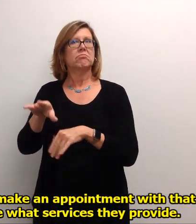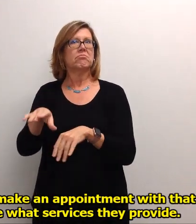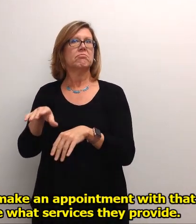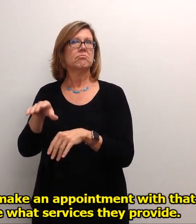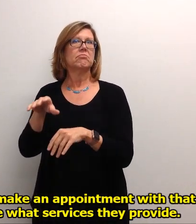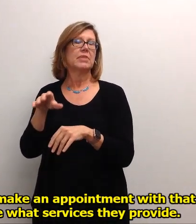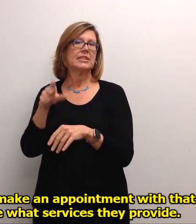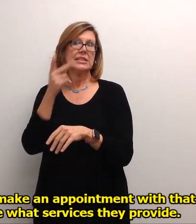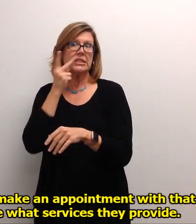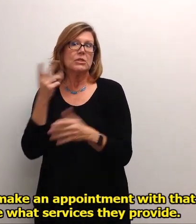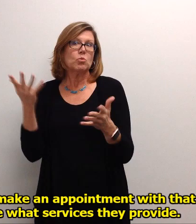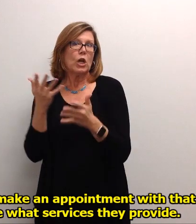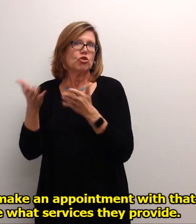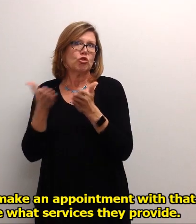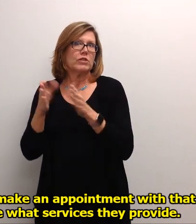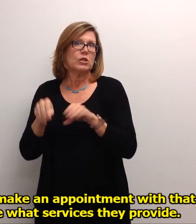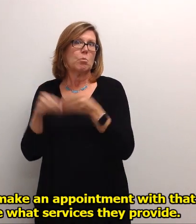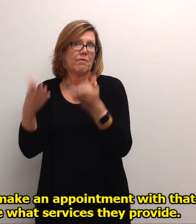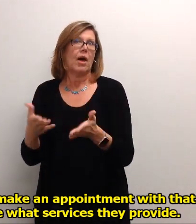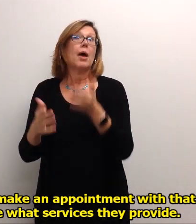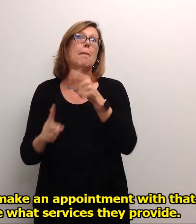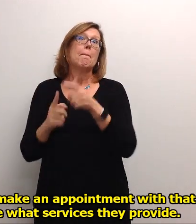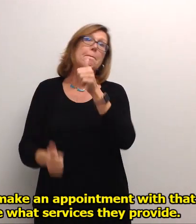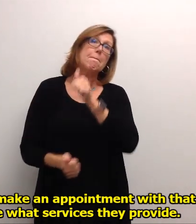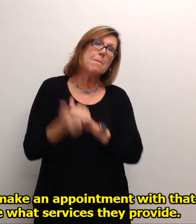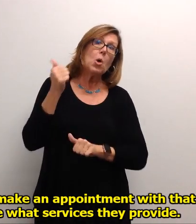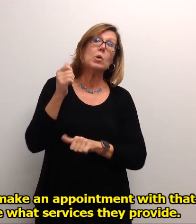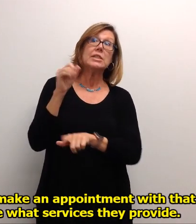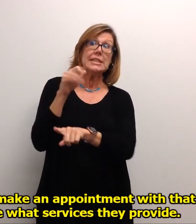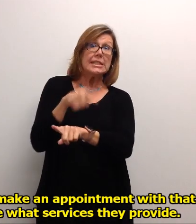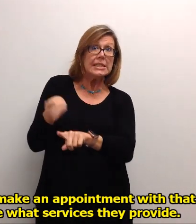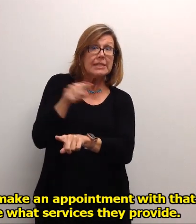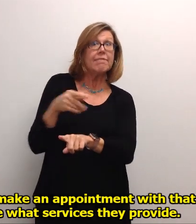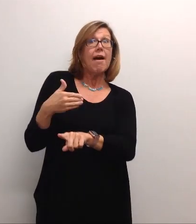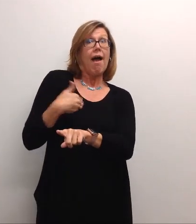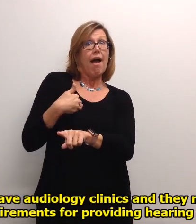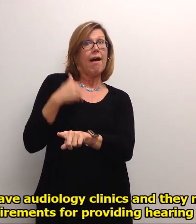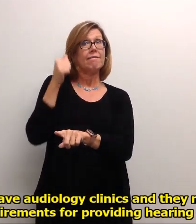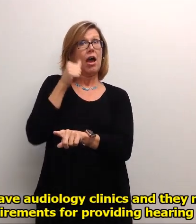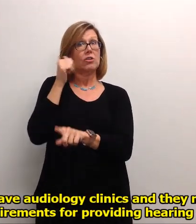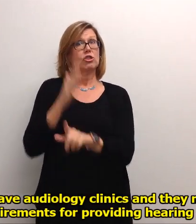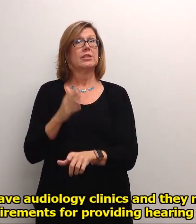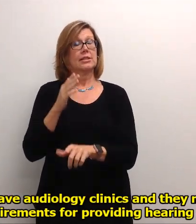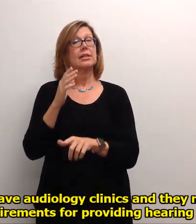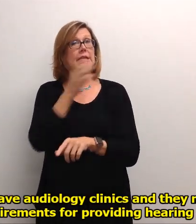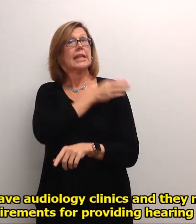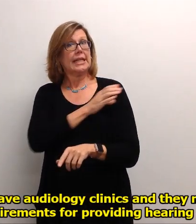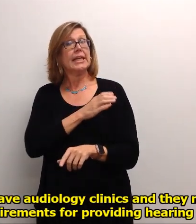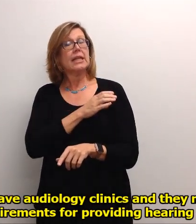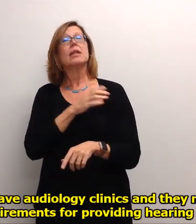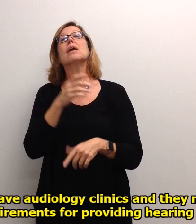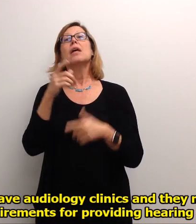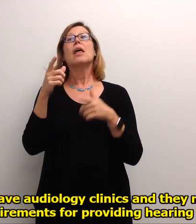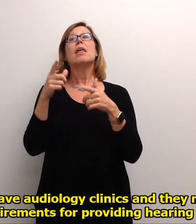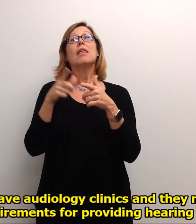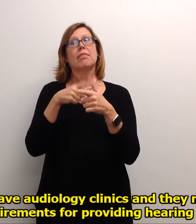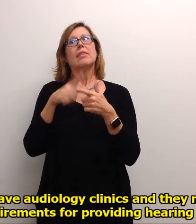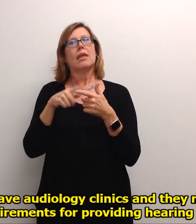with that provider and see what services they provide. Most of them do have audiology